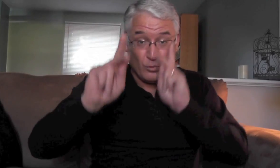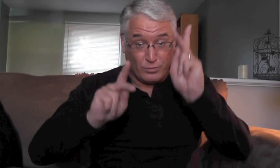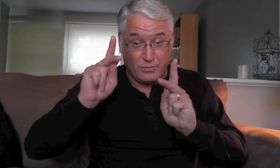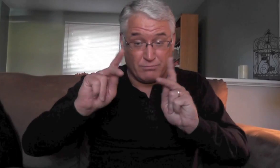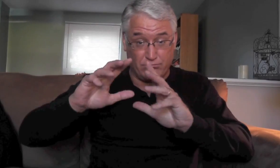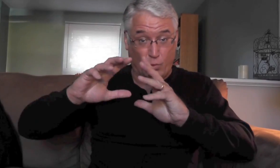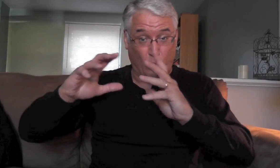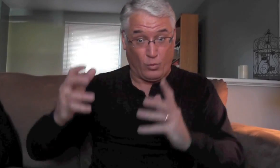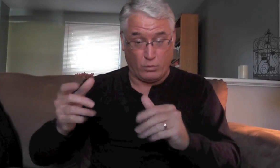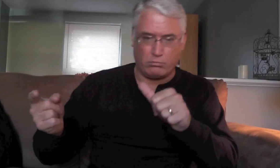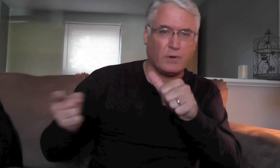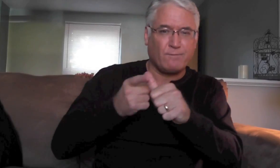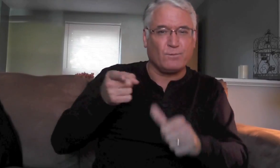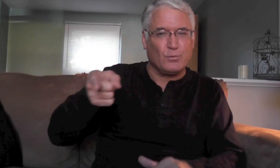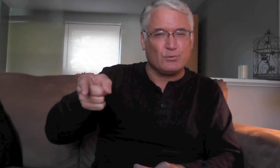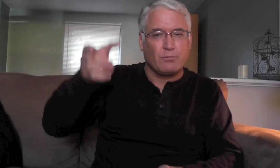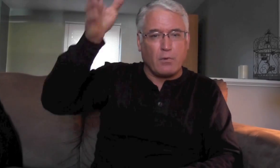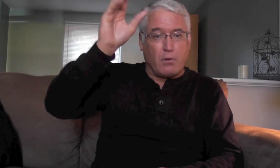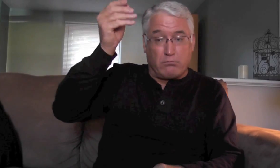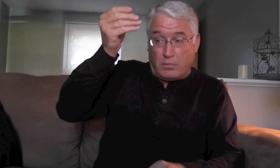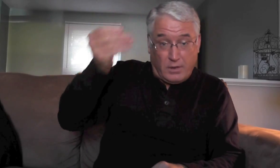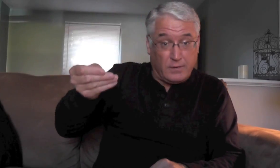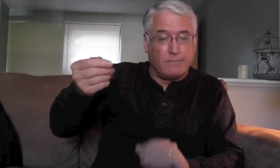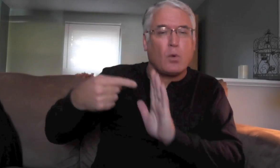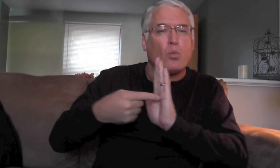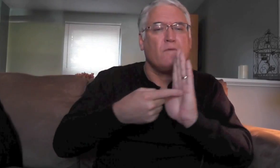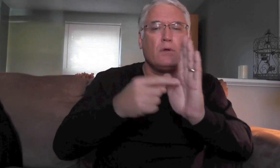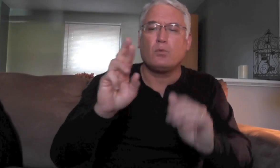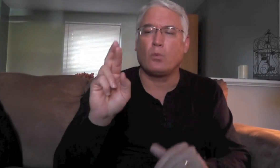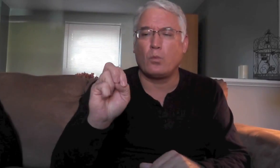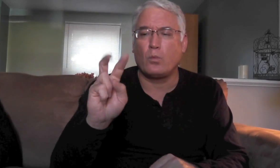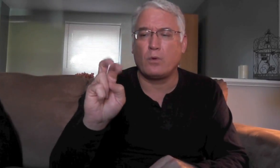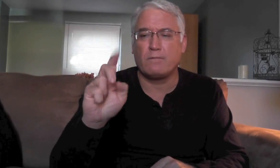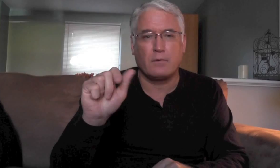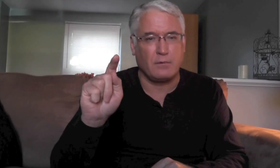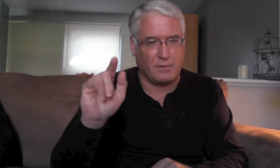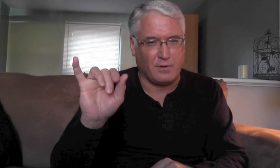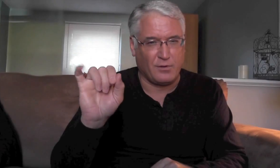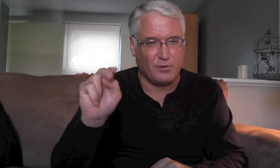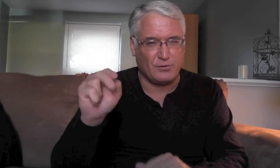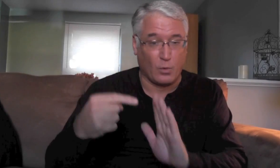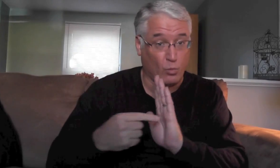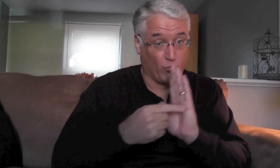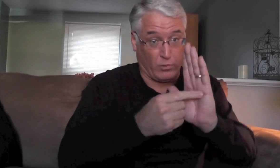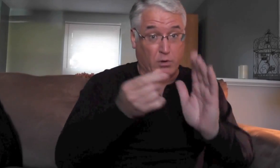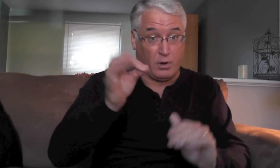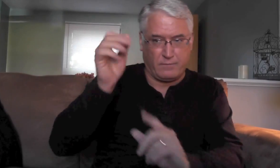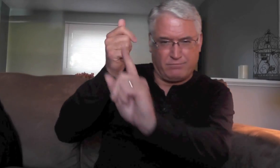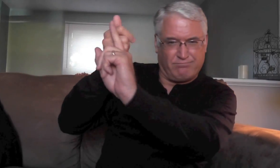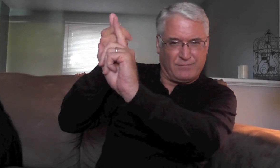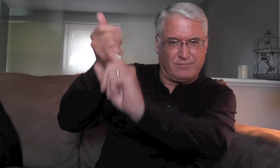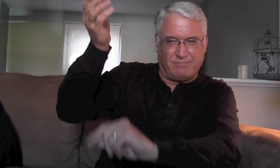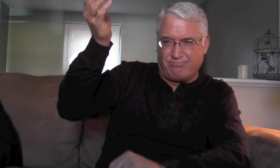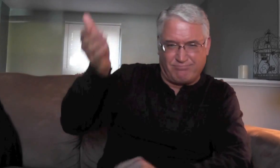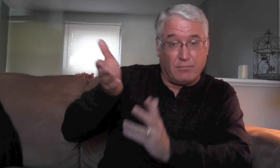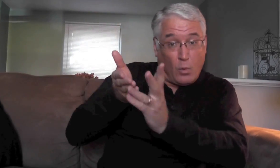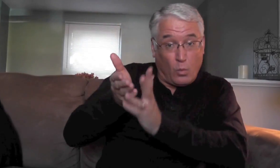The Jewish people are the first group that God gave the revelation of himself